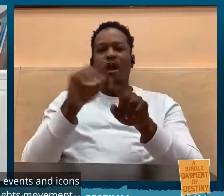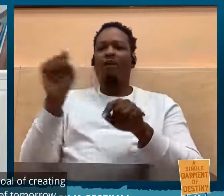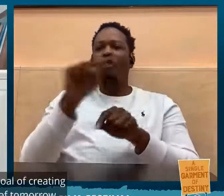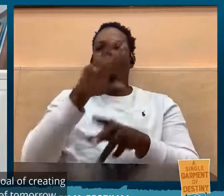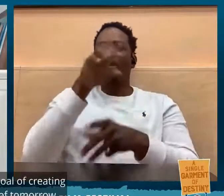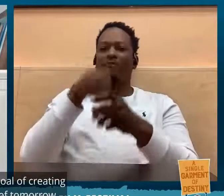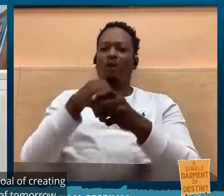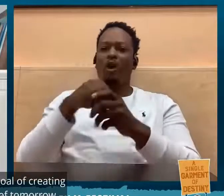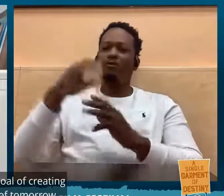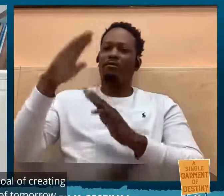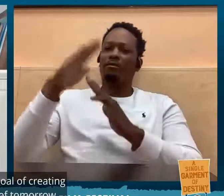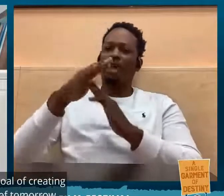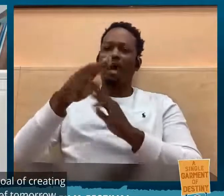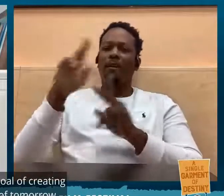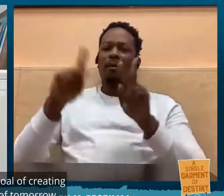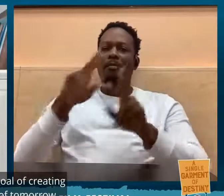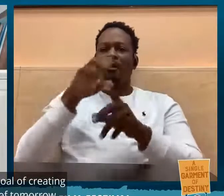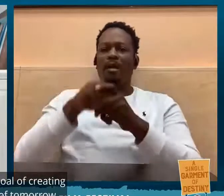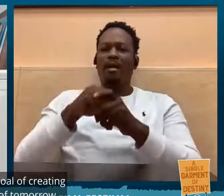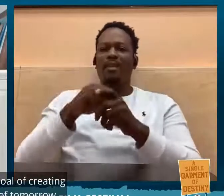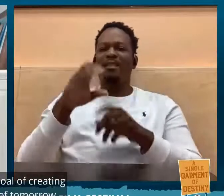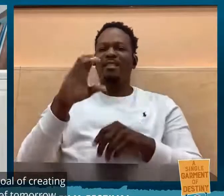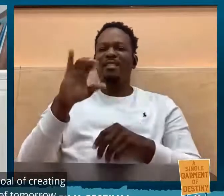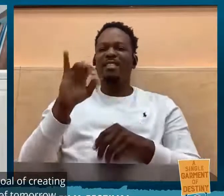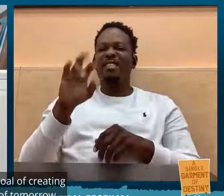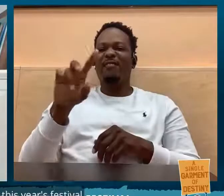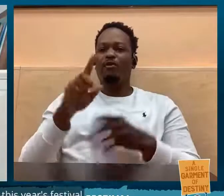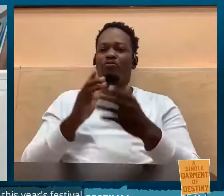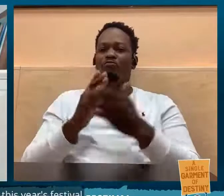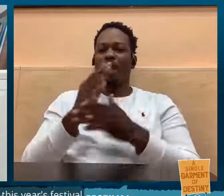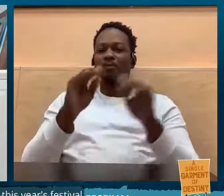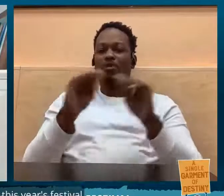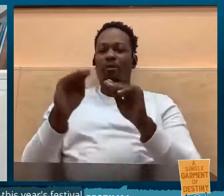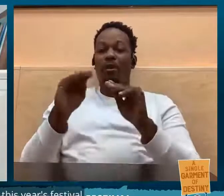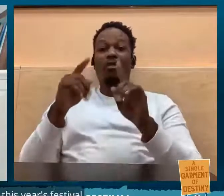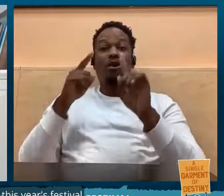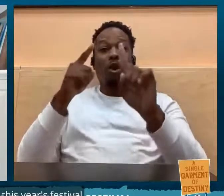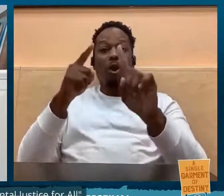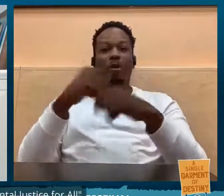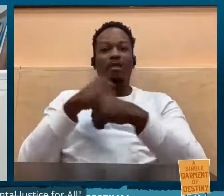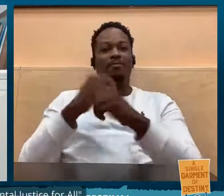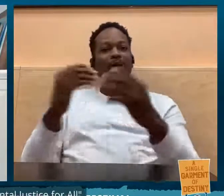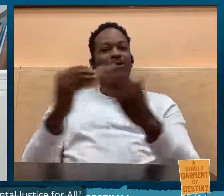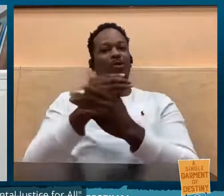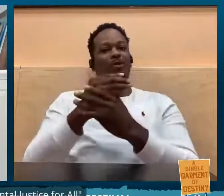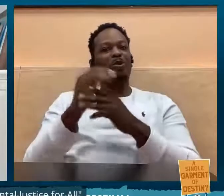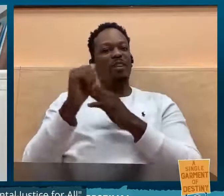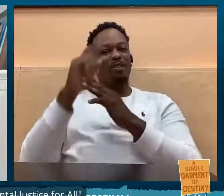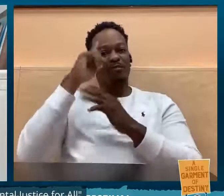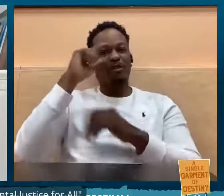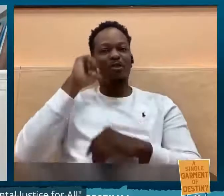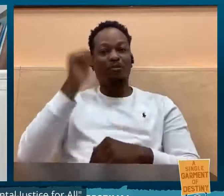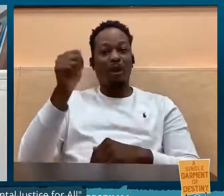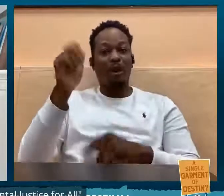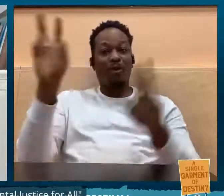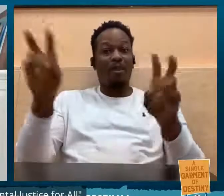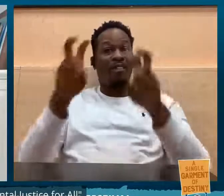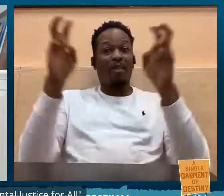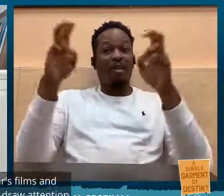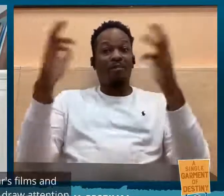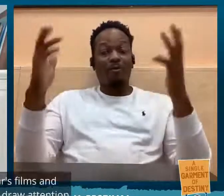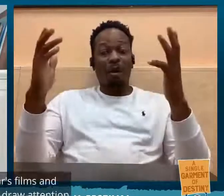movement, with the goal of creating leaders of tomorrow. The theme of this year's festival is Environmental Justice for